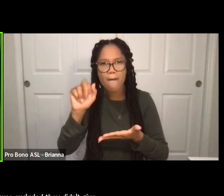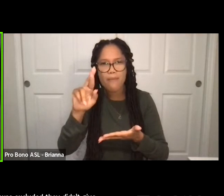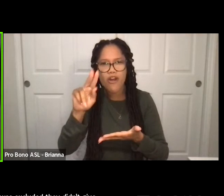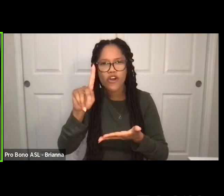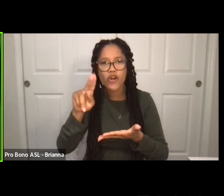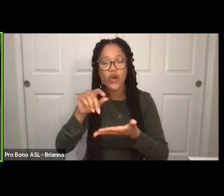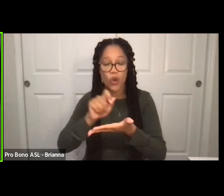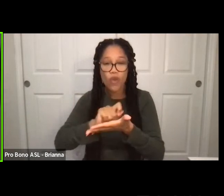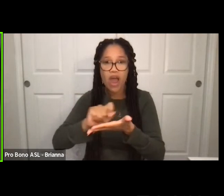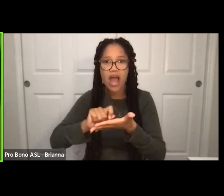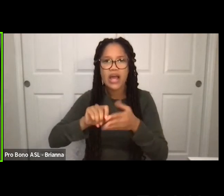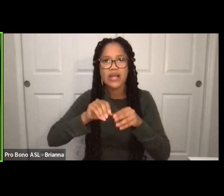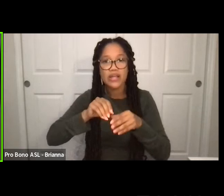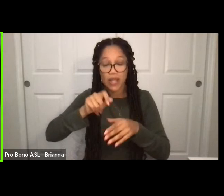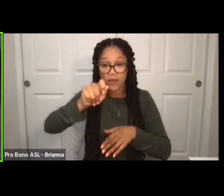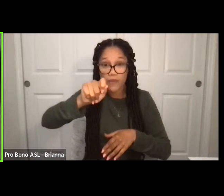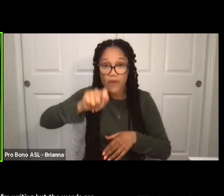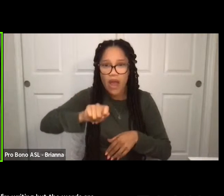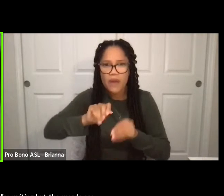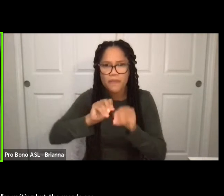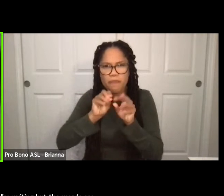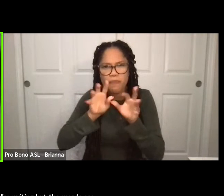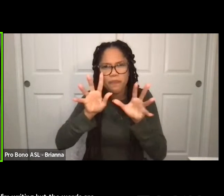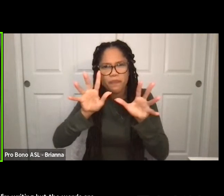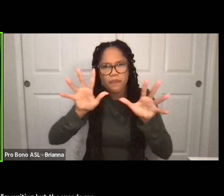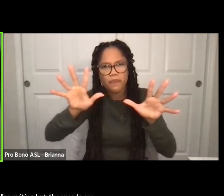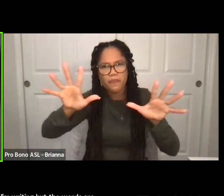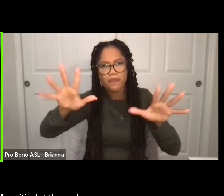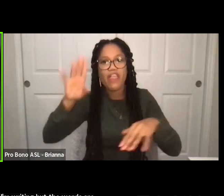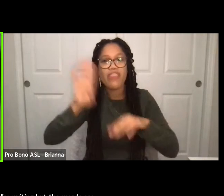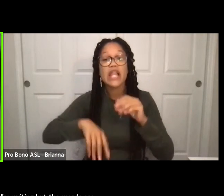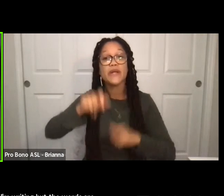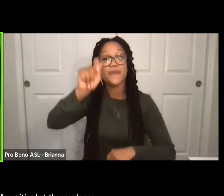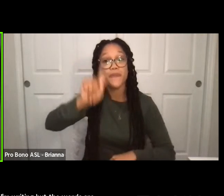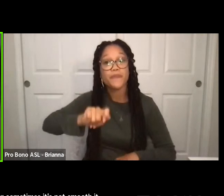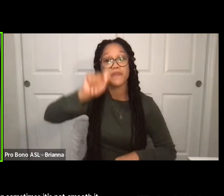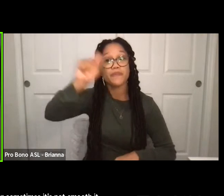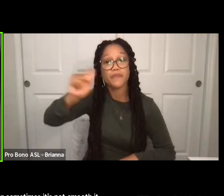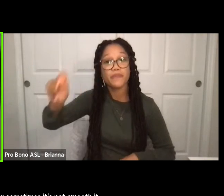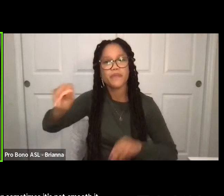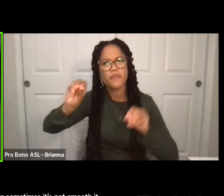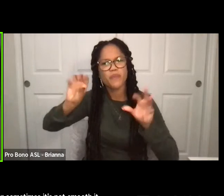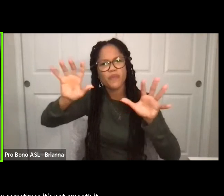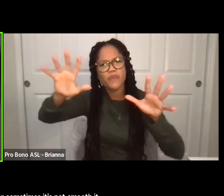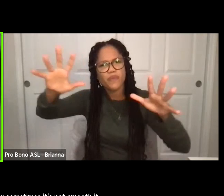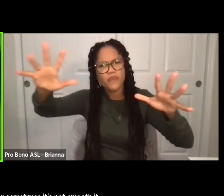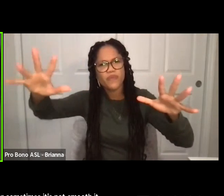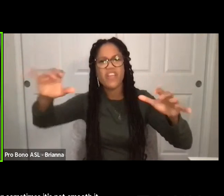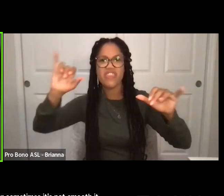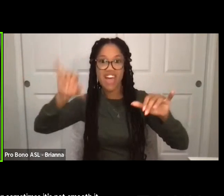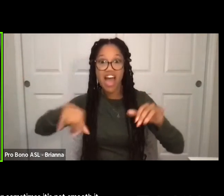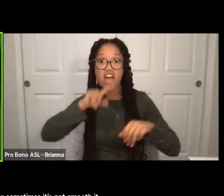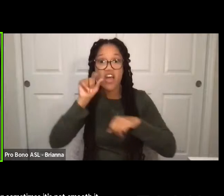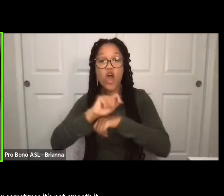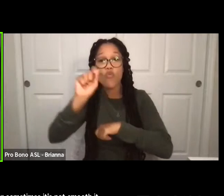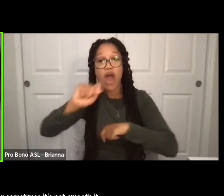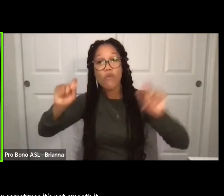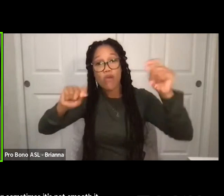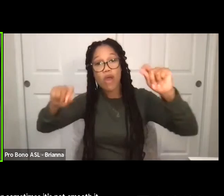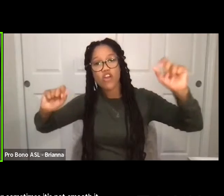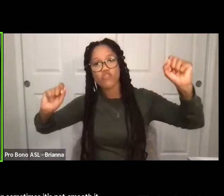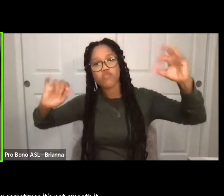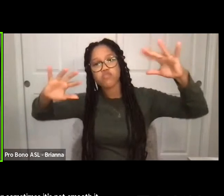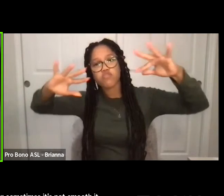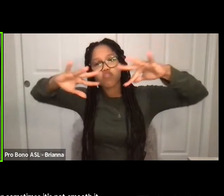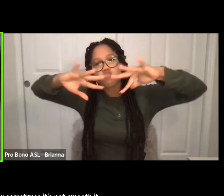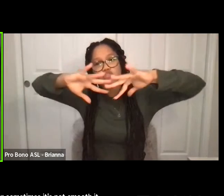it's not smooth, it bleeds, right? And so I want you to think about how in our spaces of autonomy, those